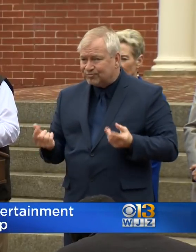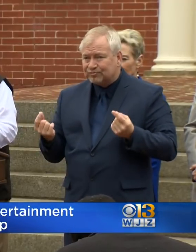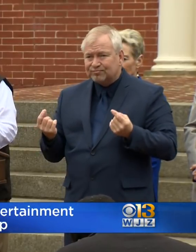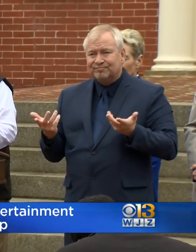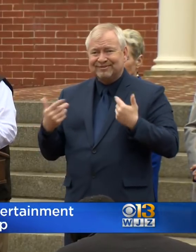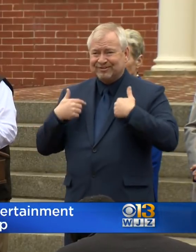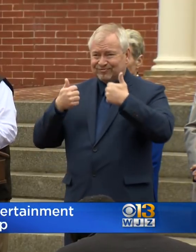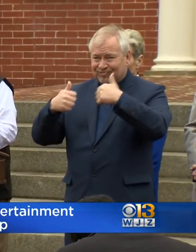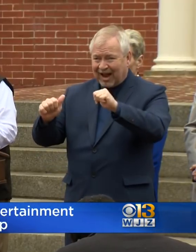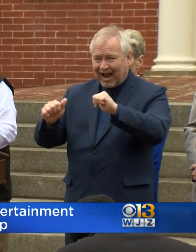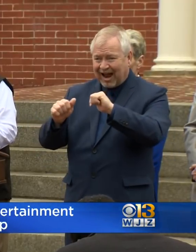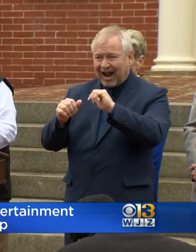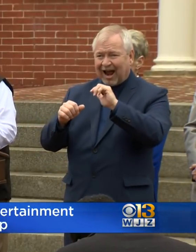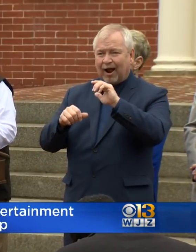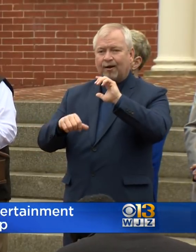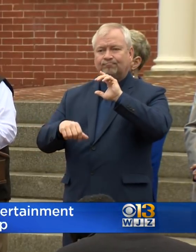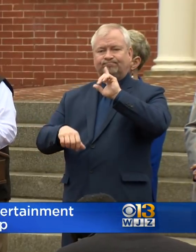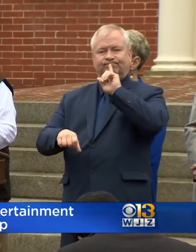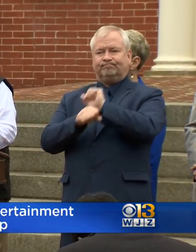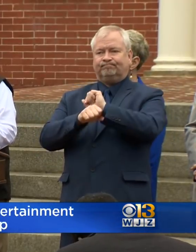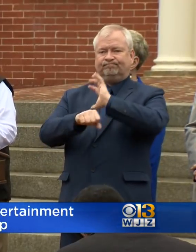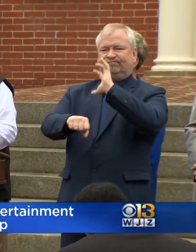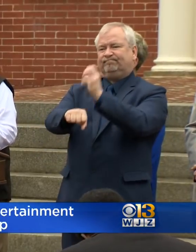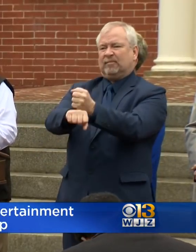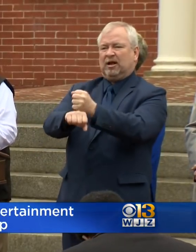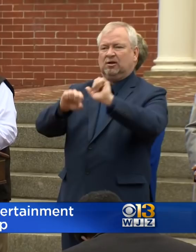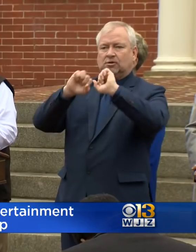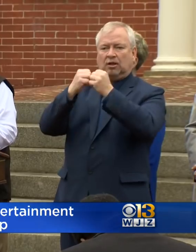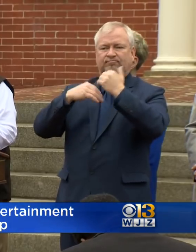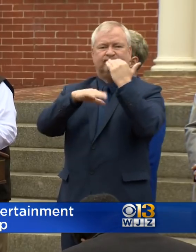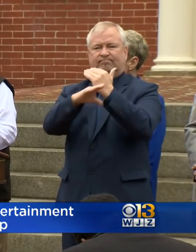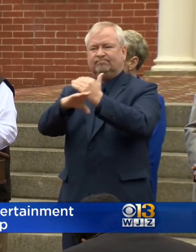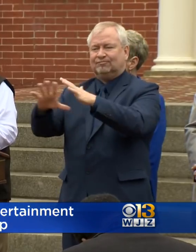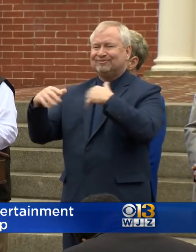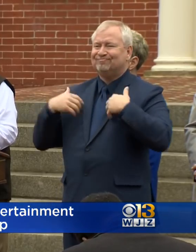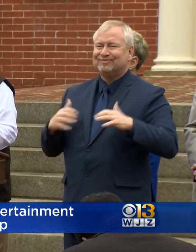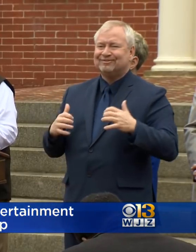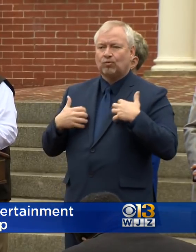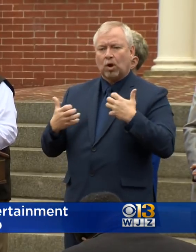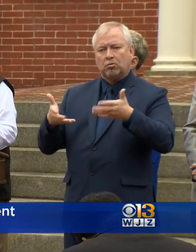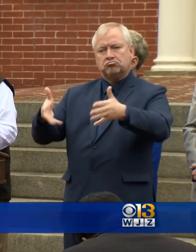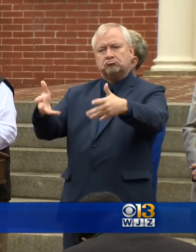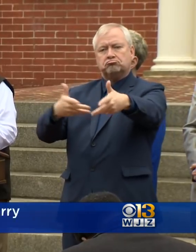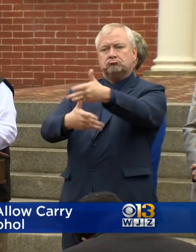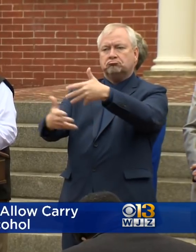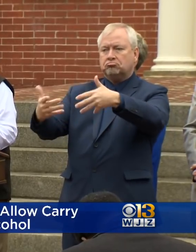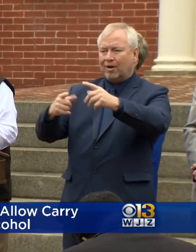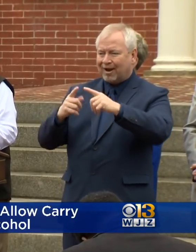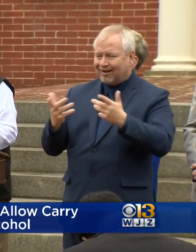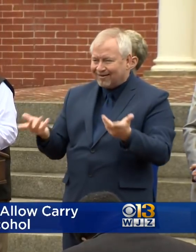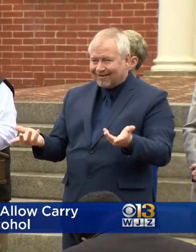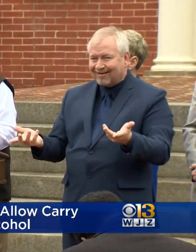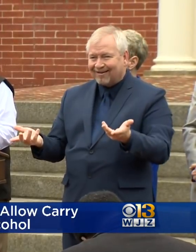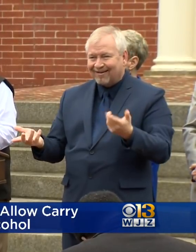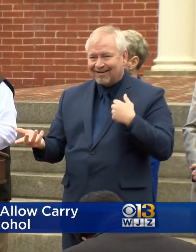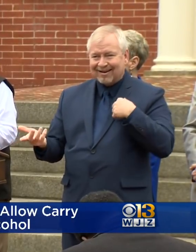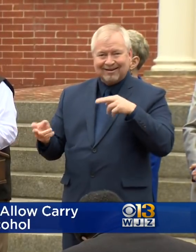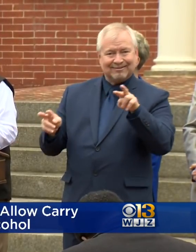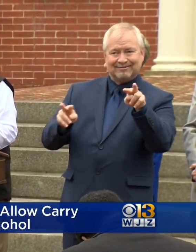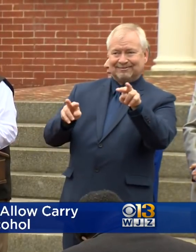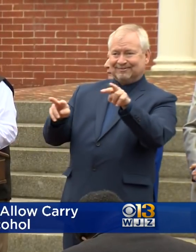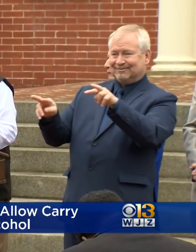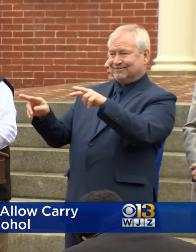avoid locking down society, and we're trying to keep things as normal as possible. But, you know, if you look across the country,